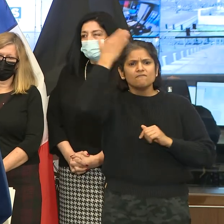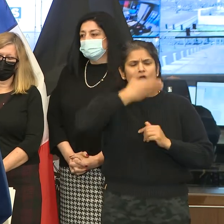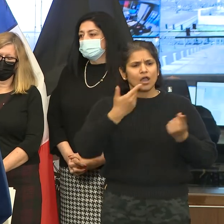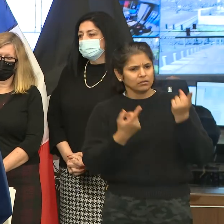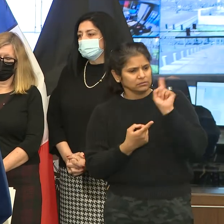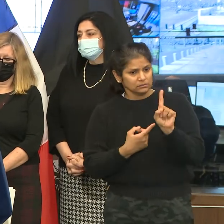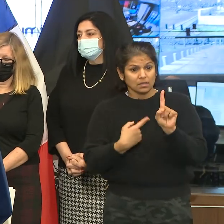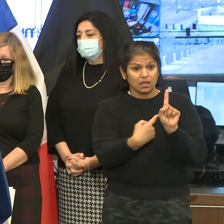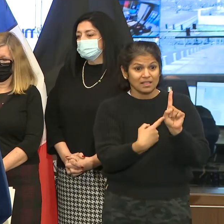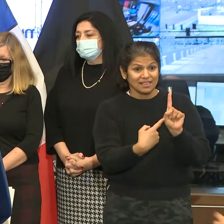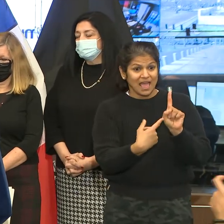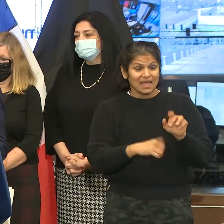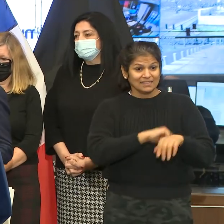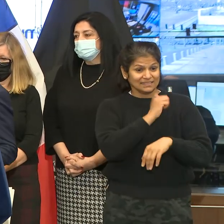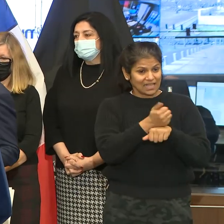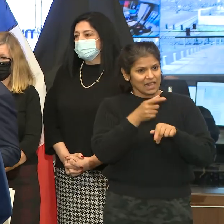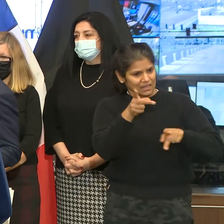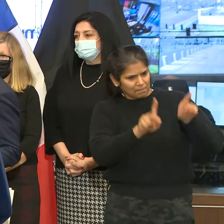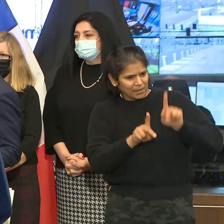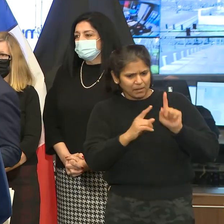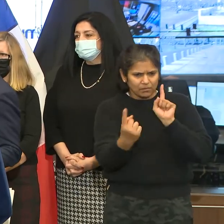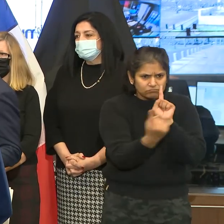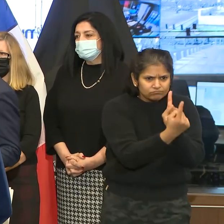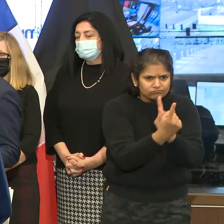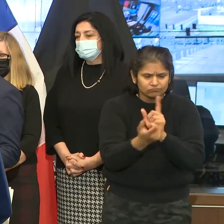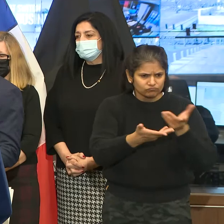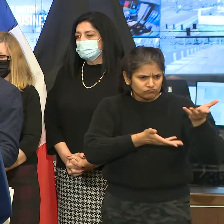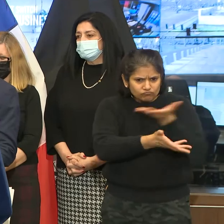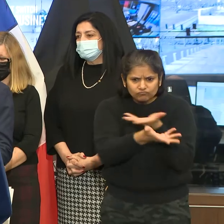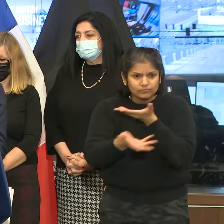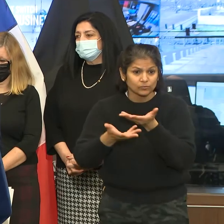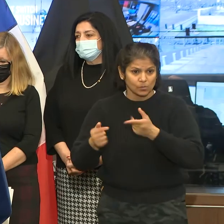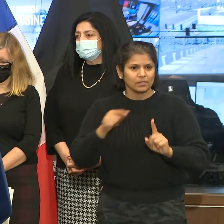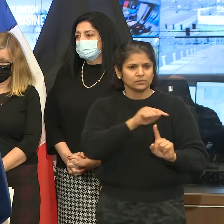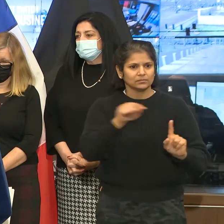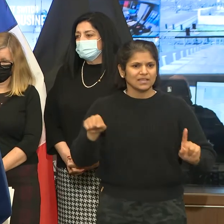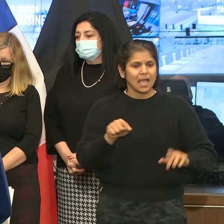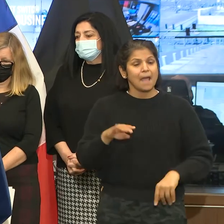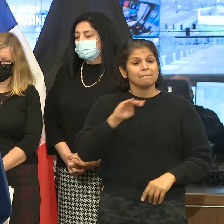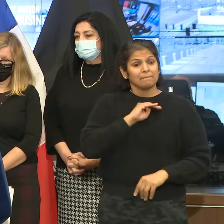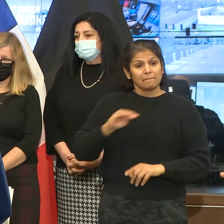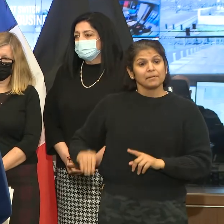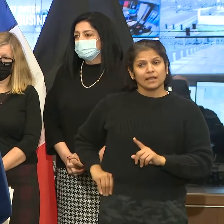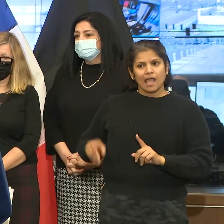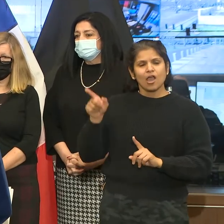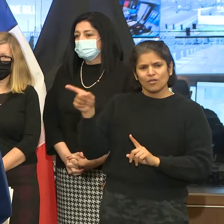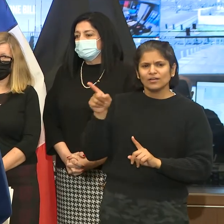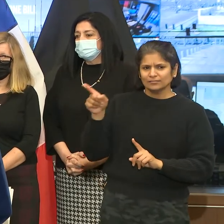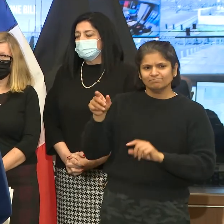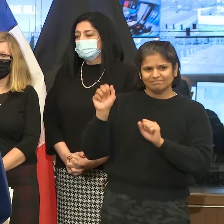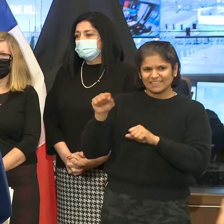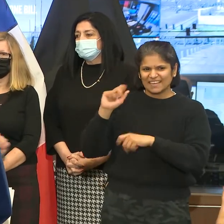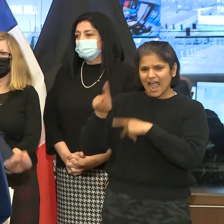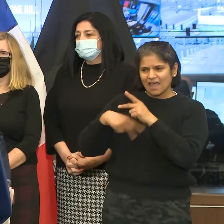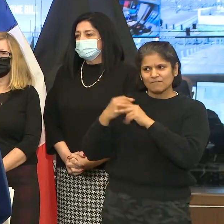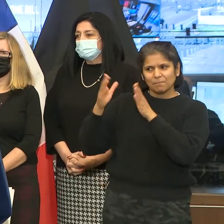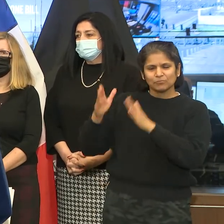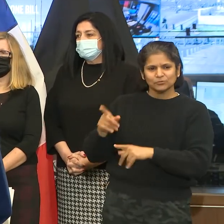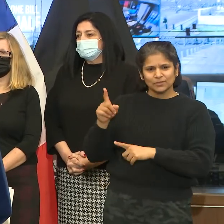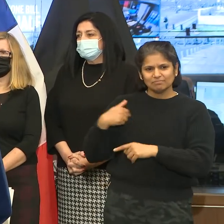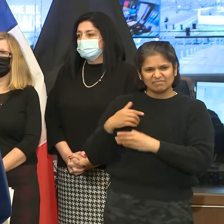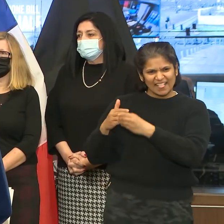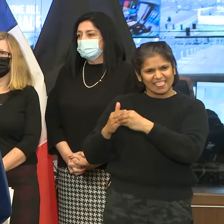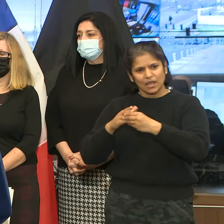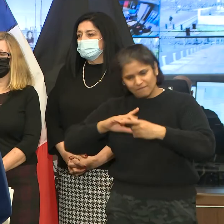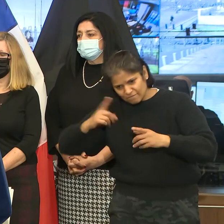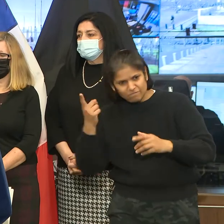first. And Mr. Mayor, I have no doubt that you fall into that category. Leading from the front, relentless even,